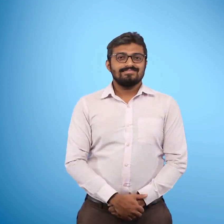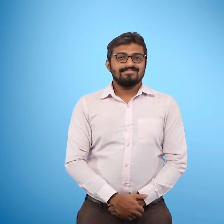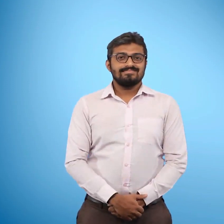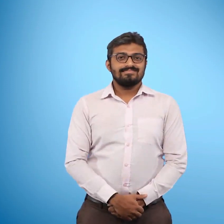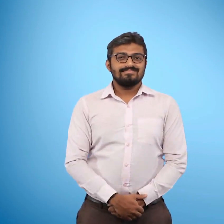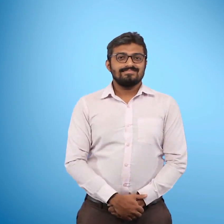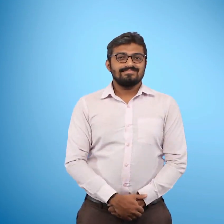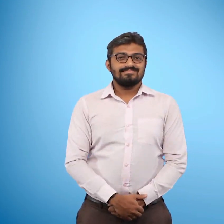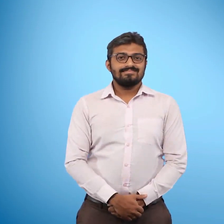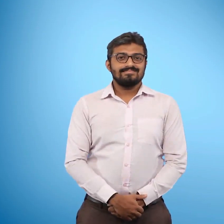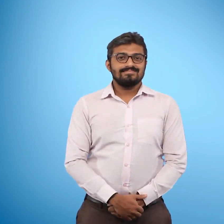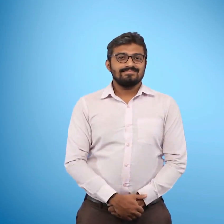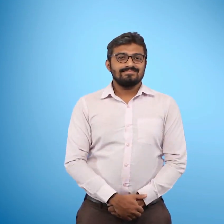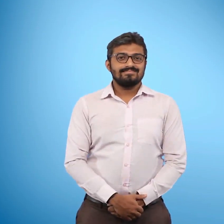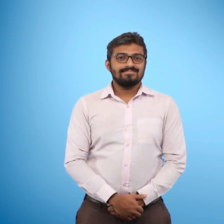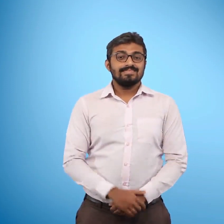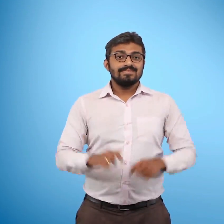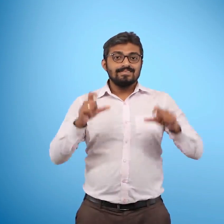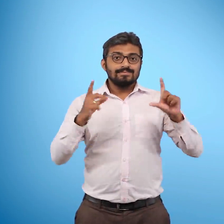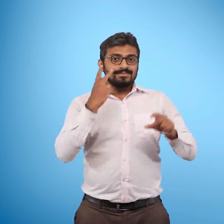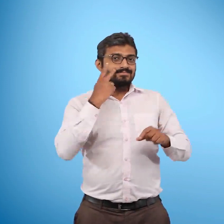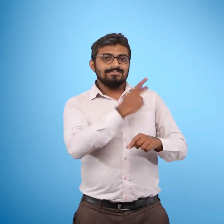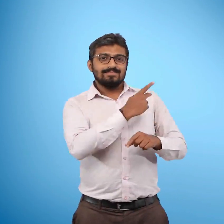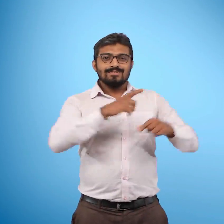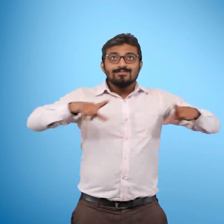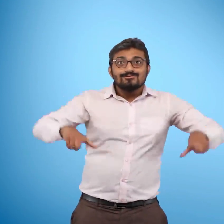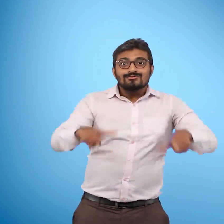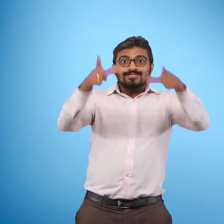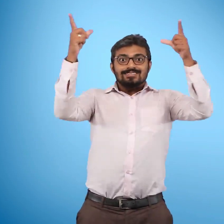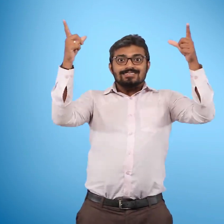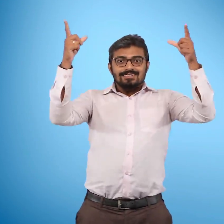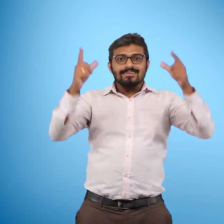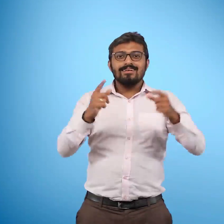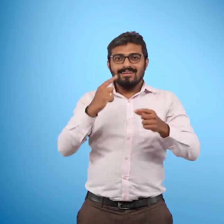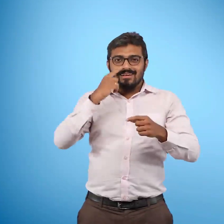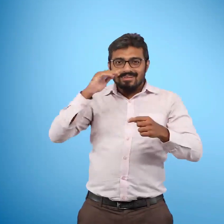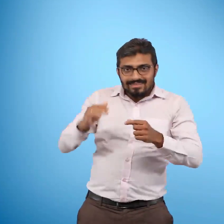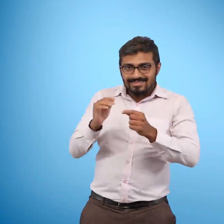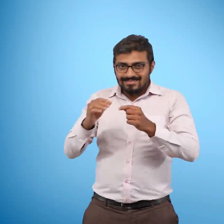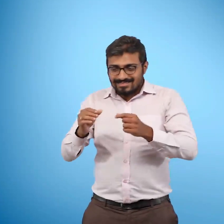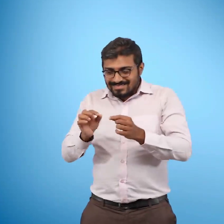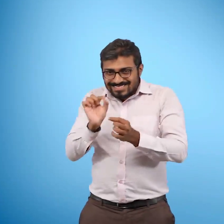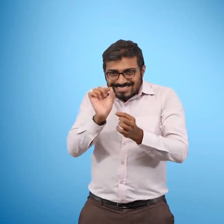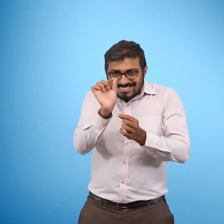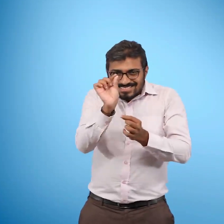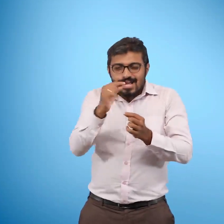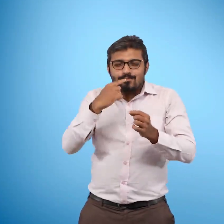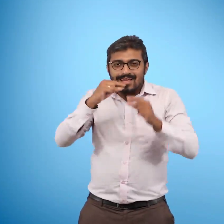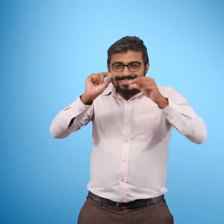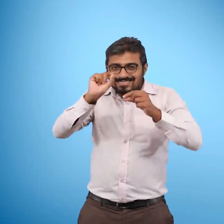On the right side of the page, we see a picture of Sunita with her tamarind or imli seeds trying to